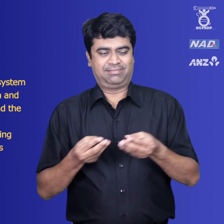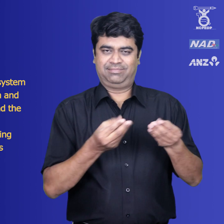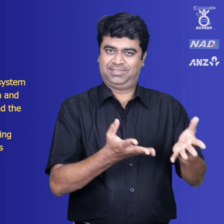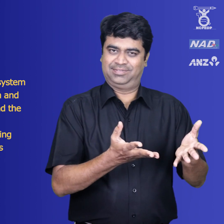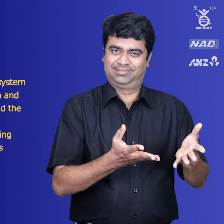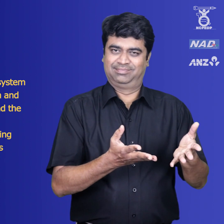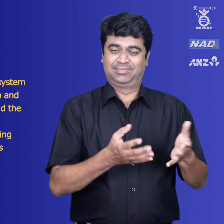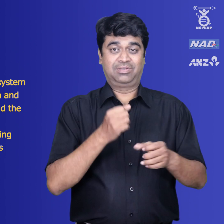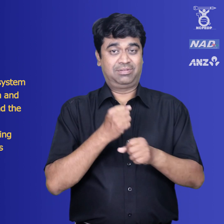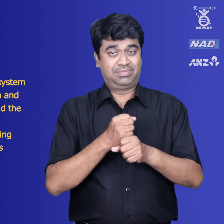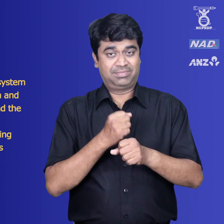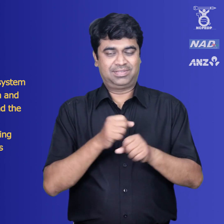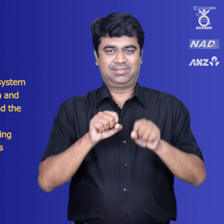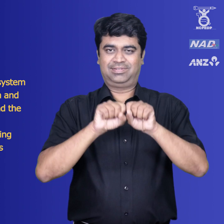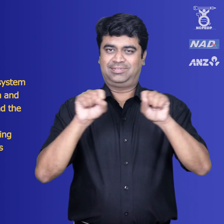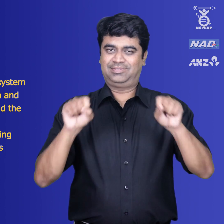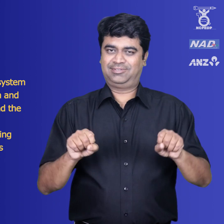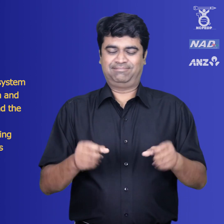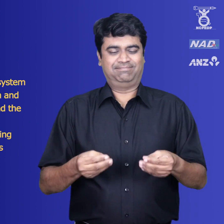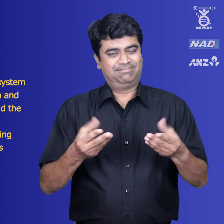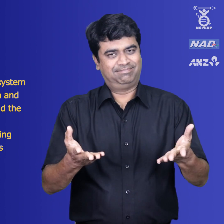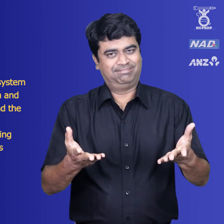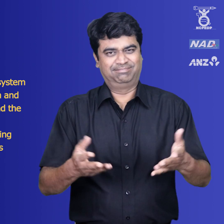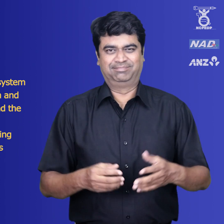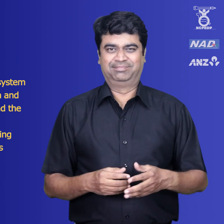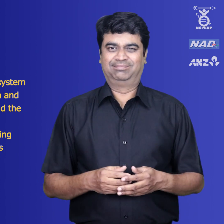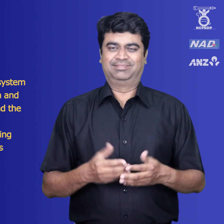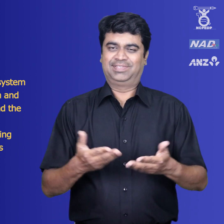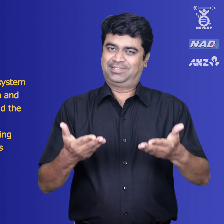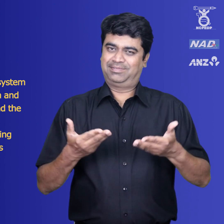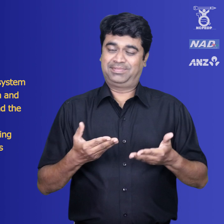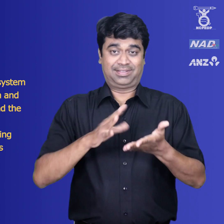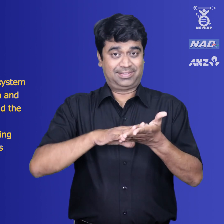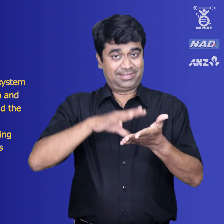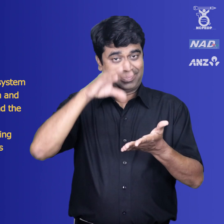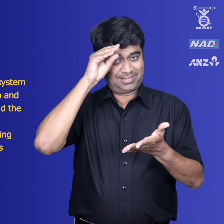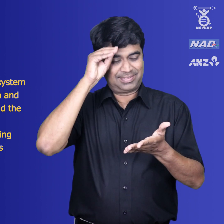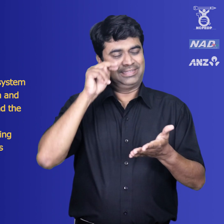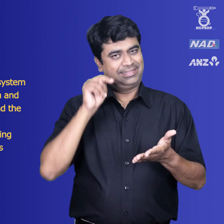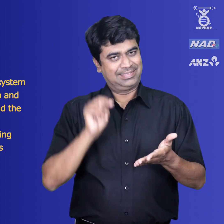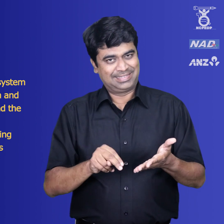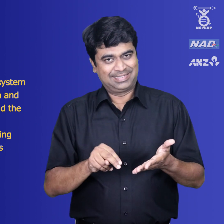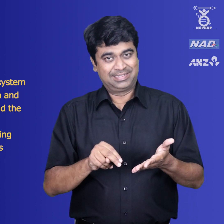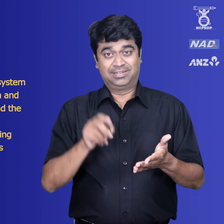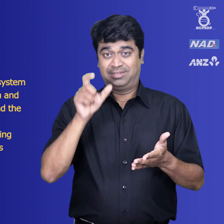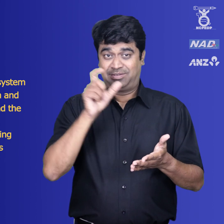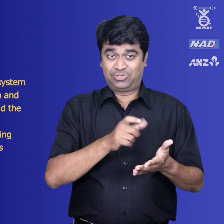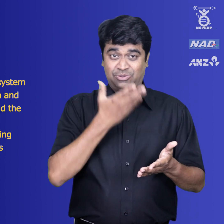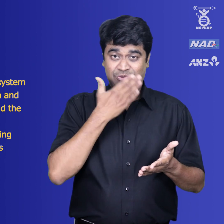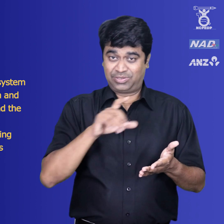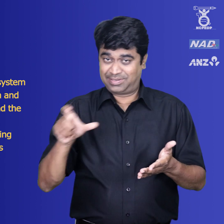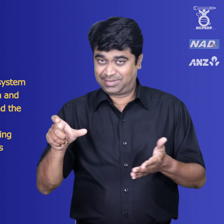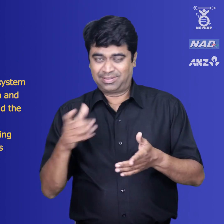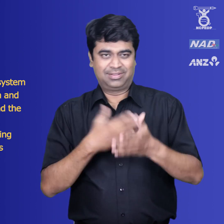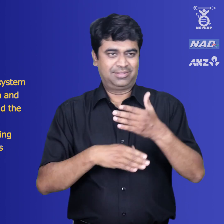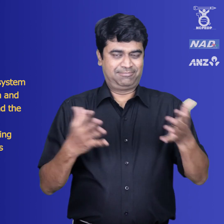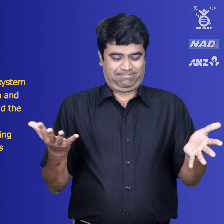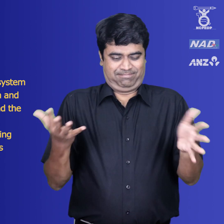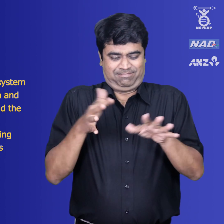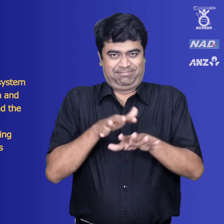is suitably adapted to meet the learning needs of different types of students with disabilities.